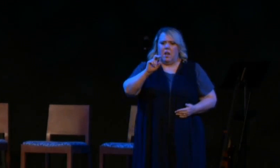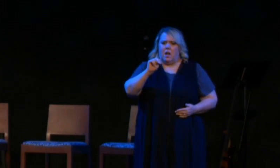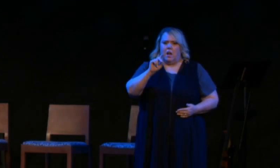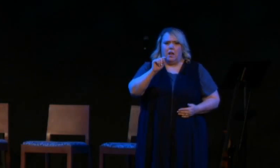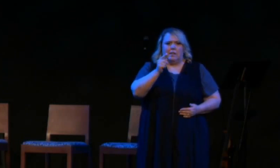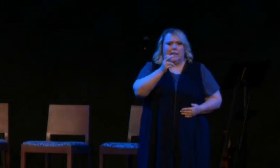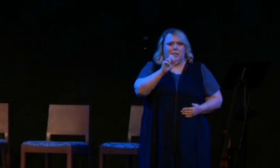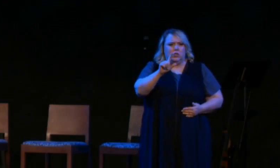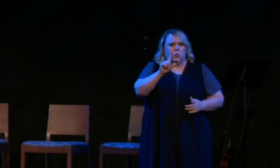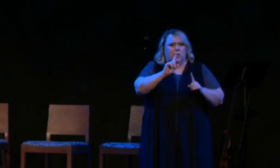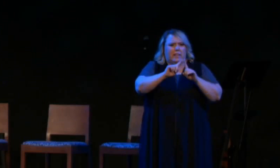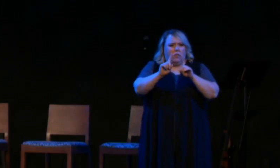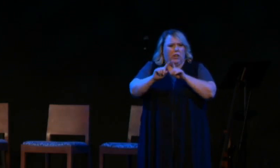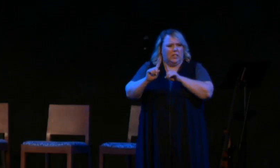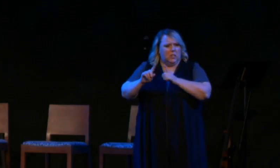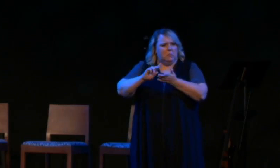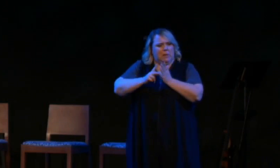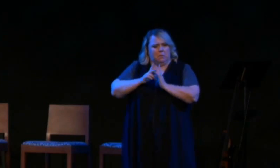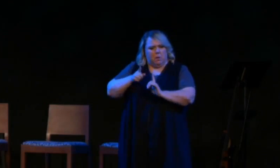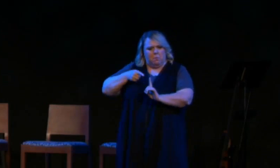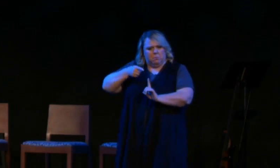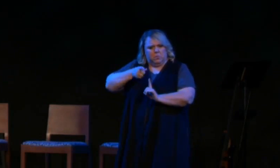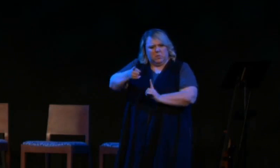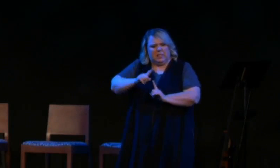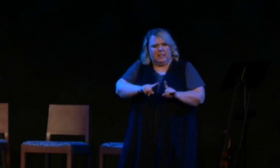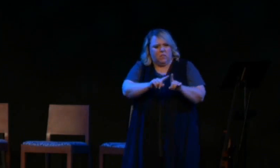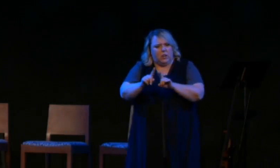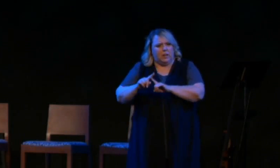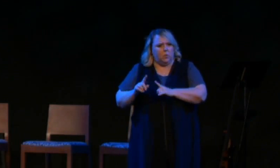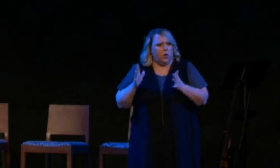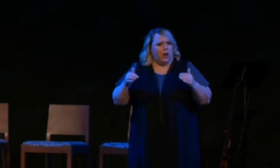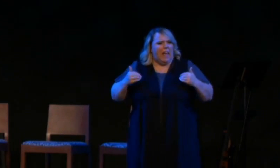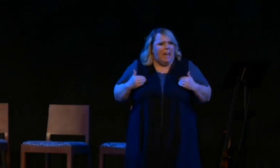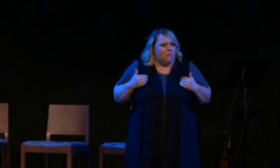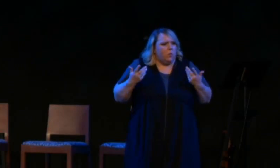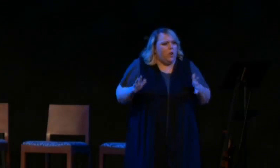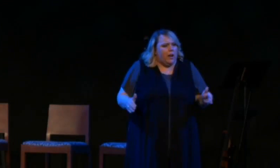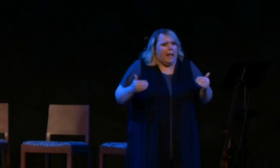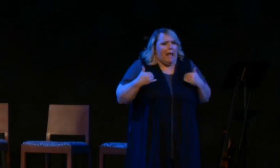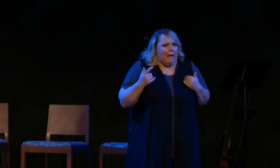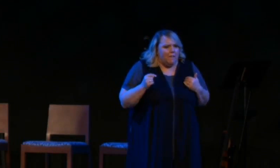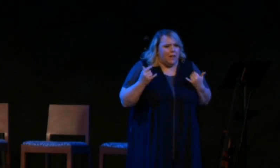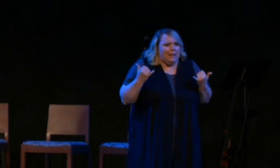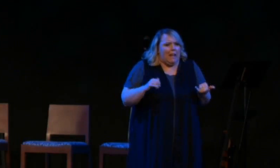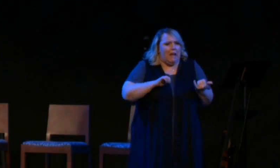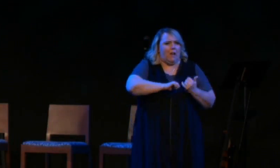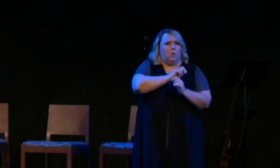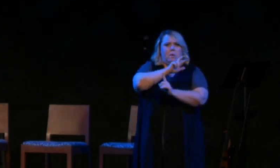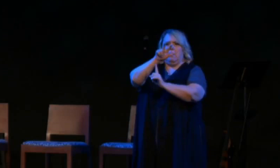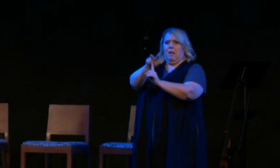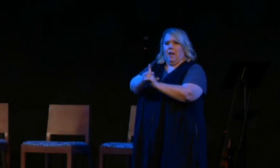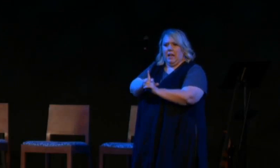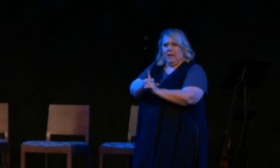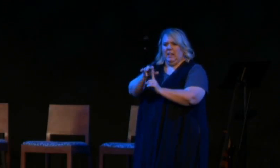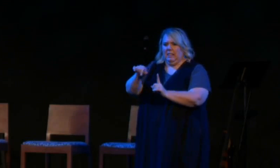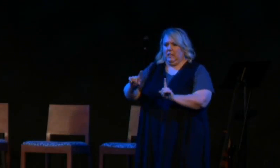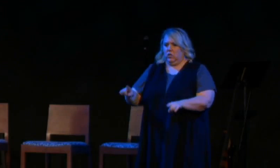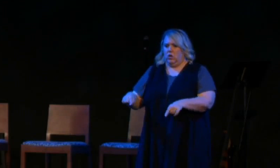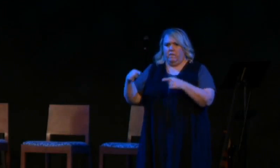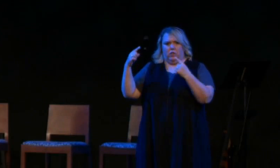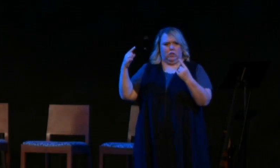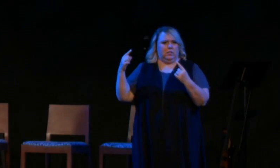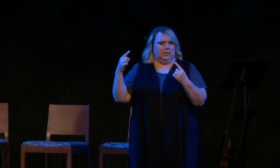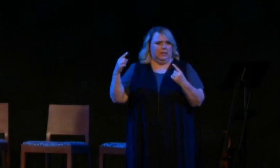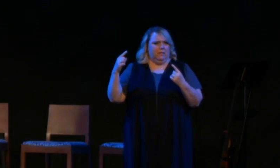differentiation we already have, and now we're trying to think harder about how we apply it to the controversy that has brought us